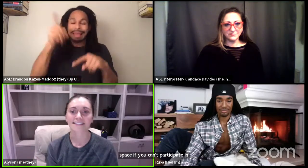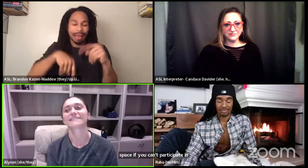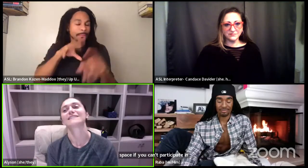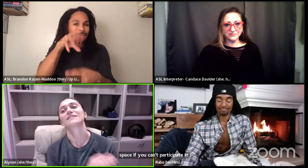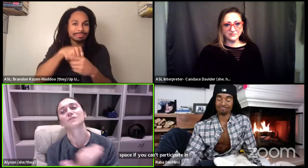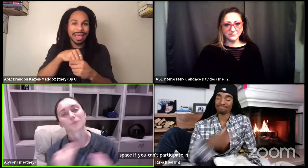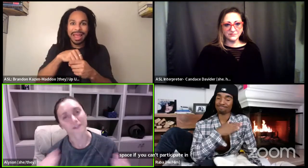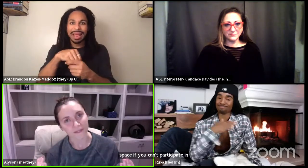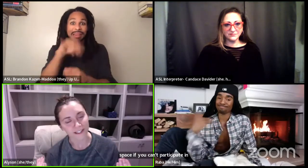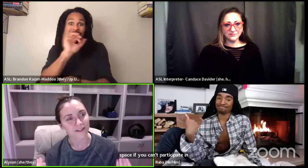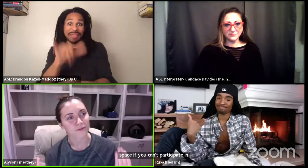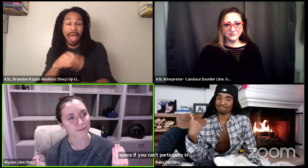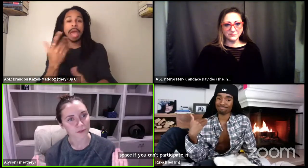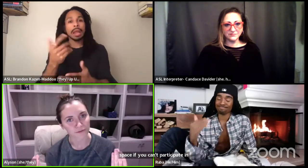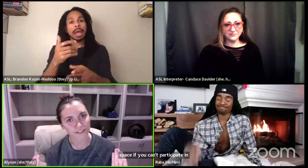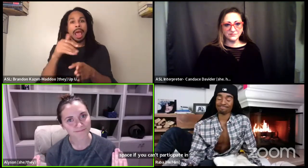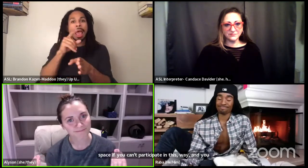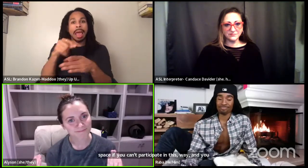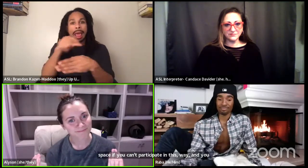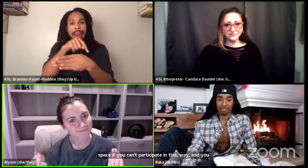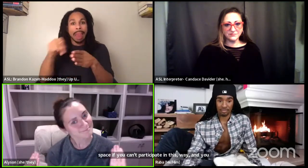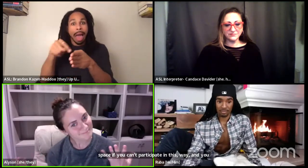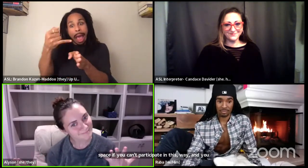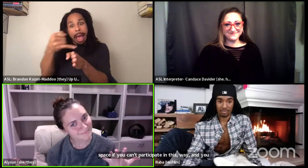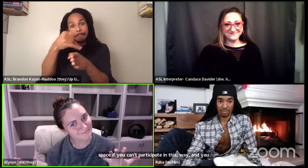lines, you will be removed.